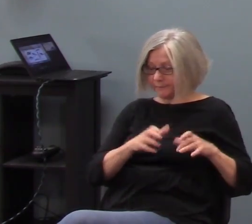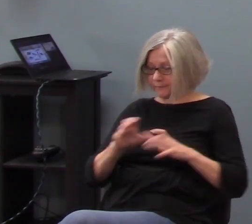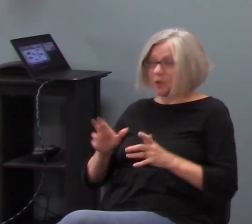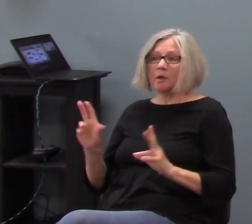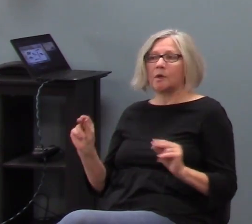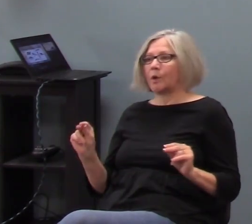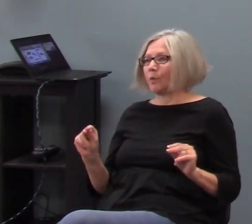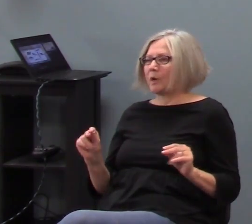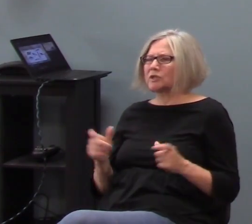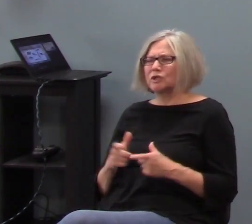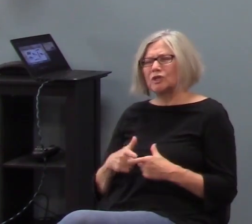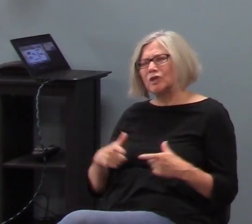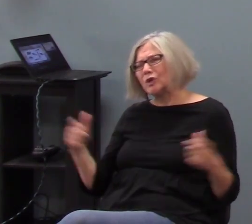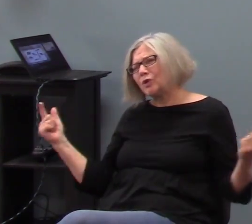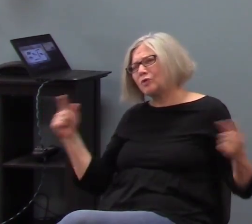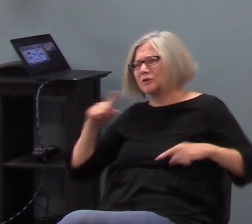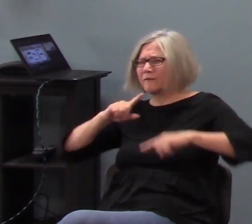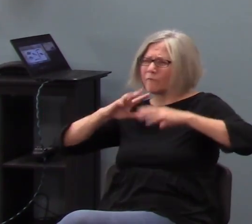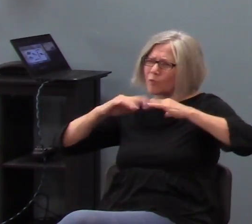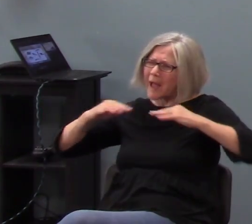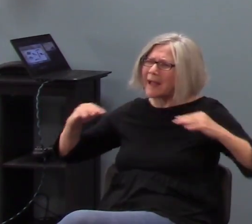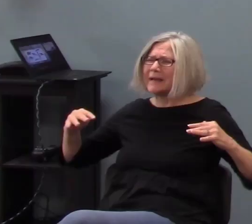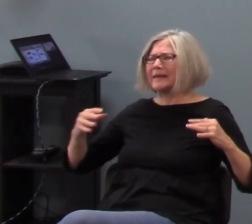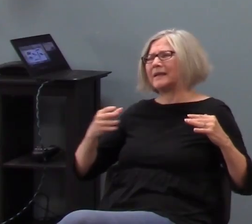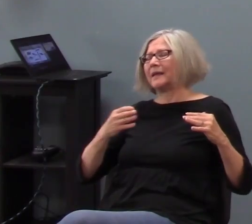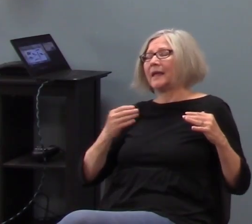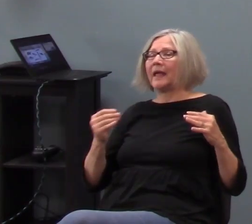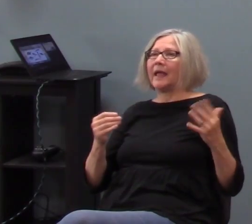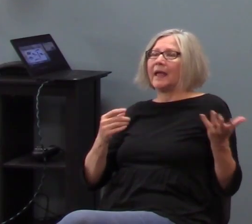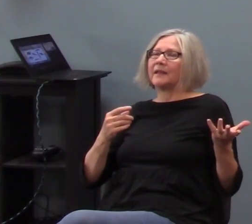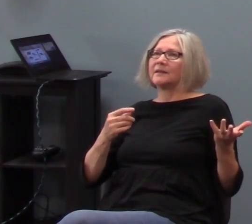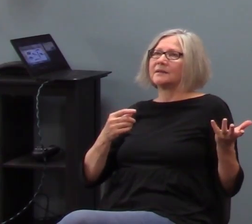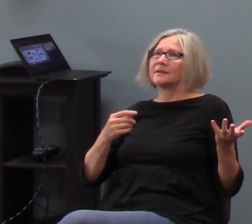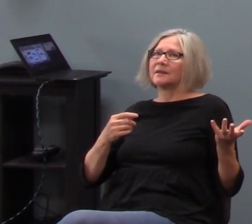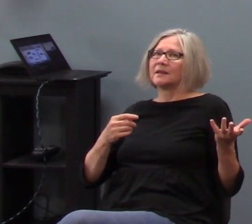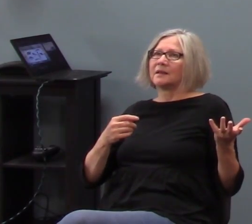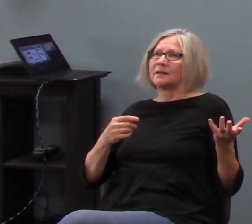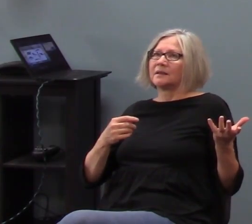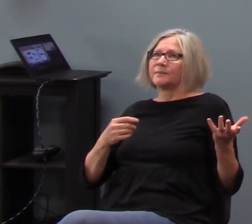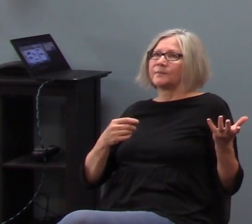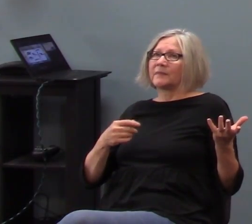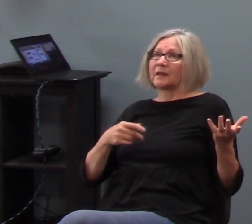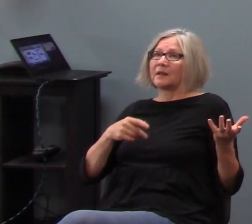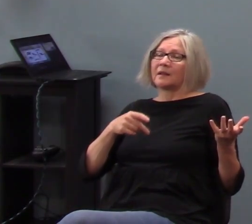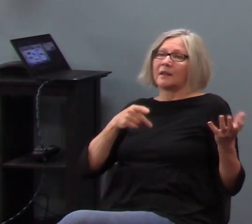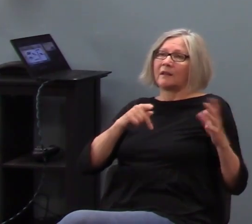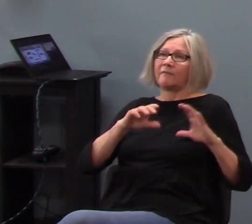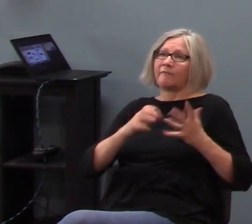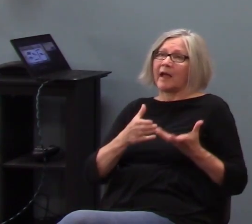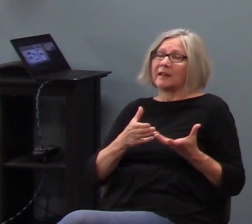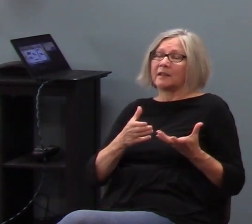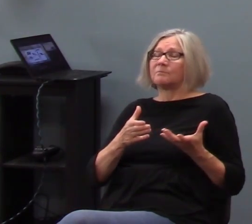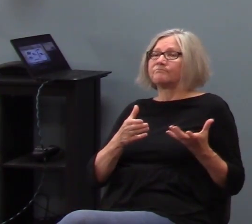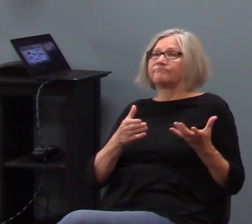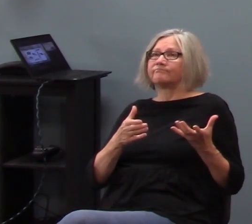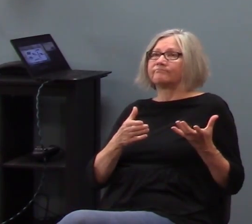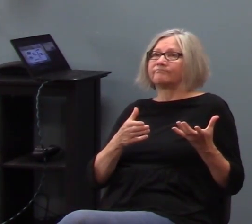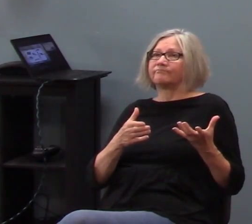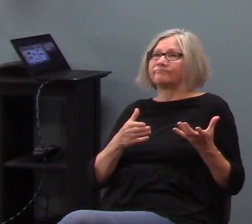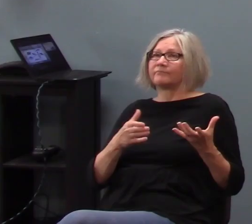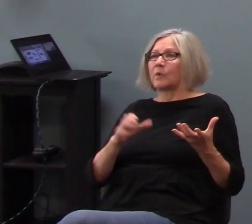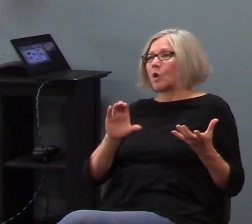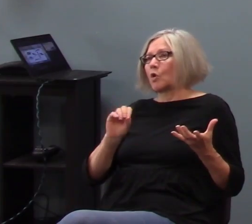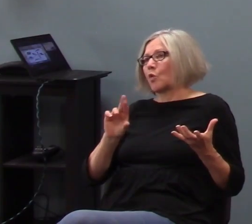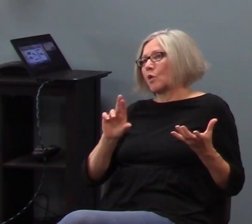We're talking about huge variety, and they all, basically we say the phylum Chordata is defined by people that have a backbone, so a